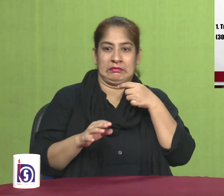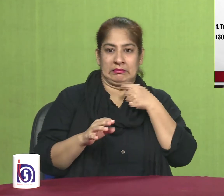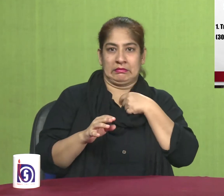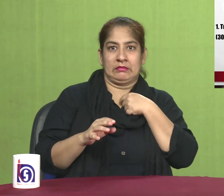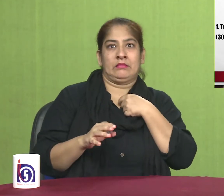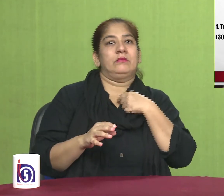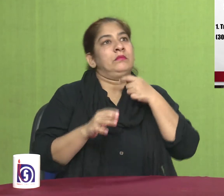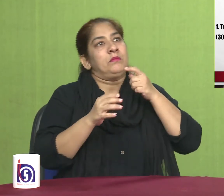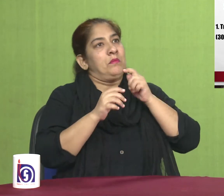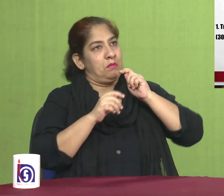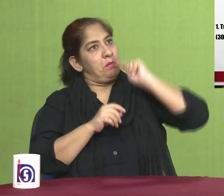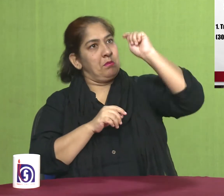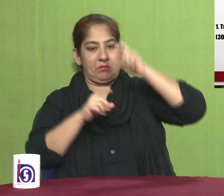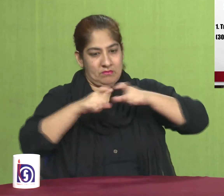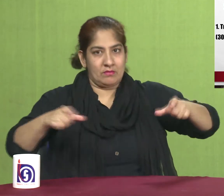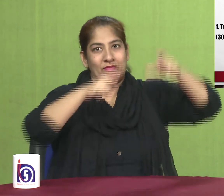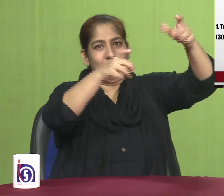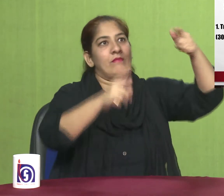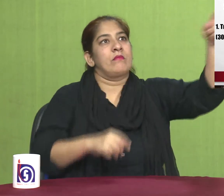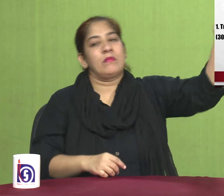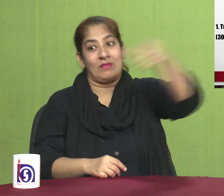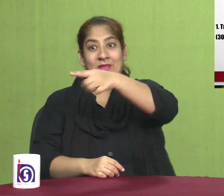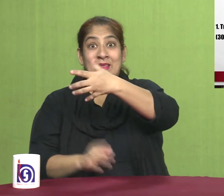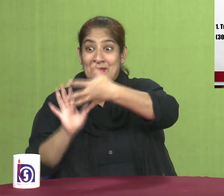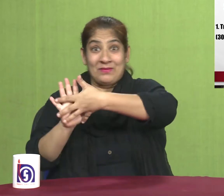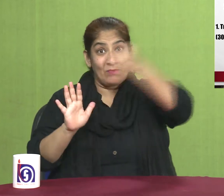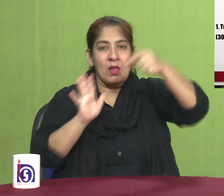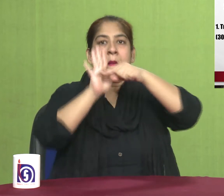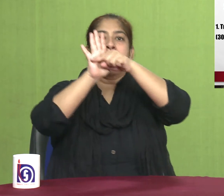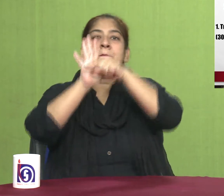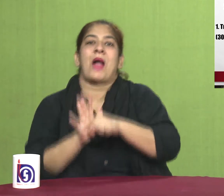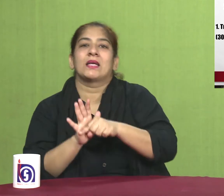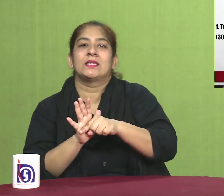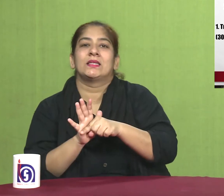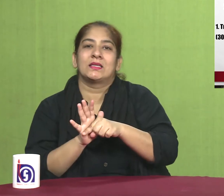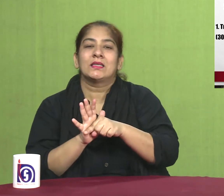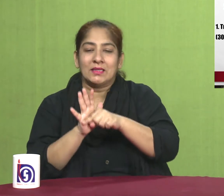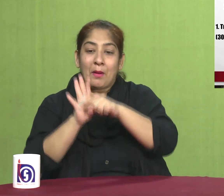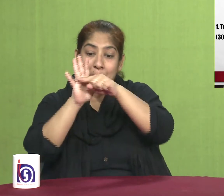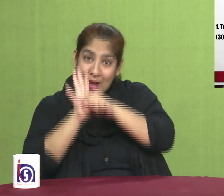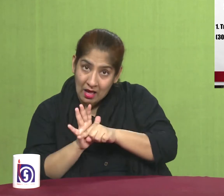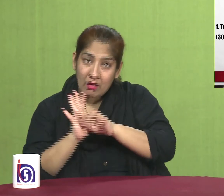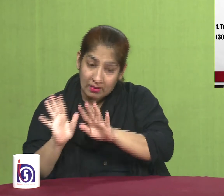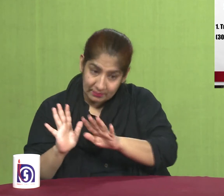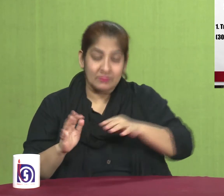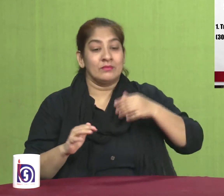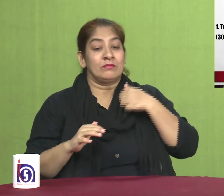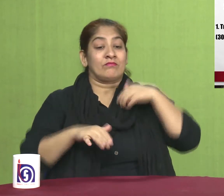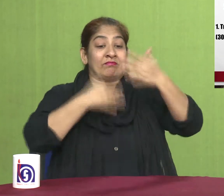me. In that case, I would request the bank to keep